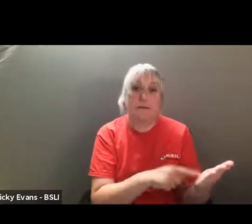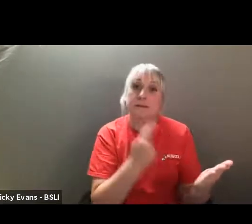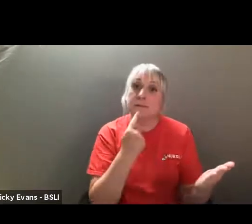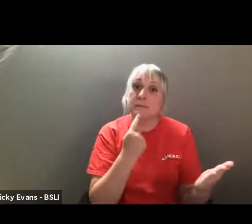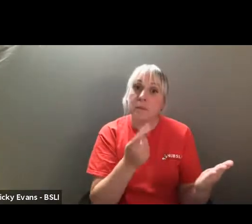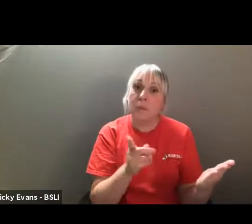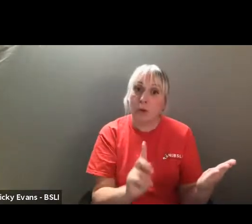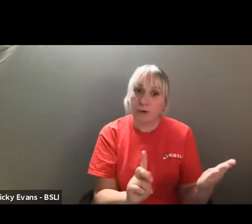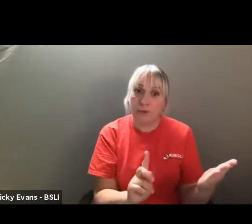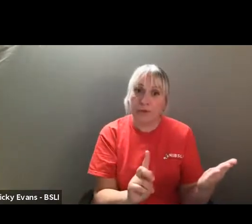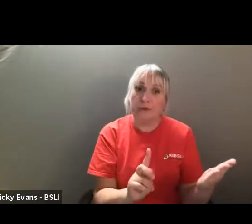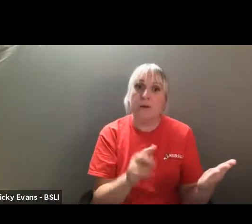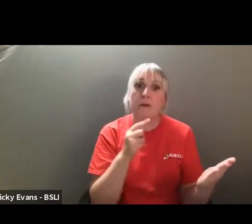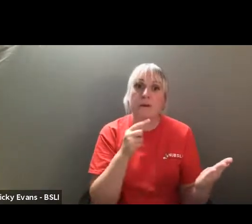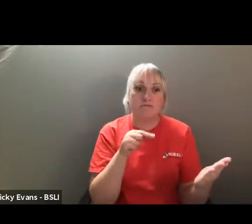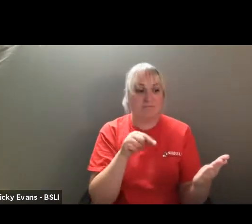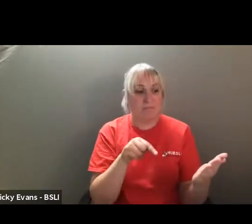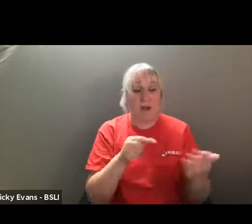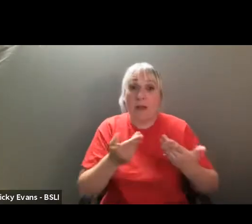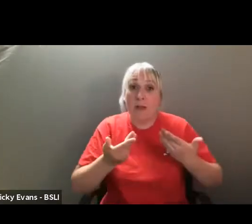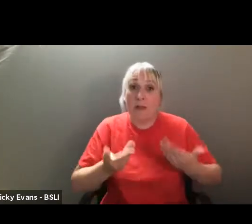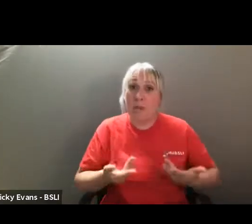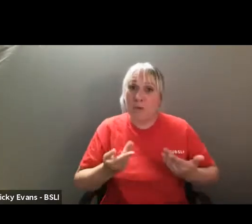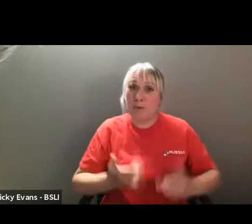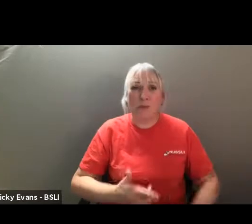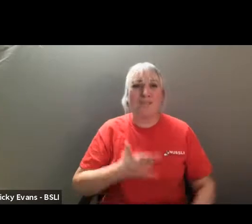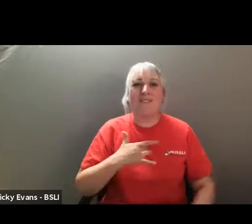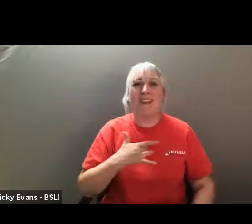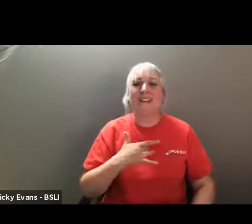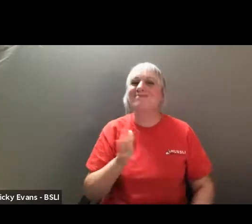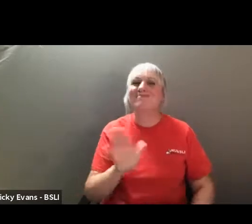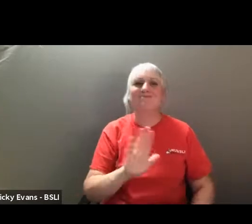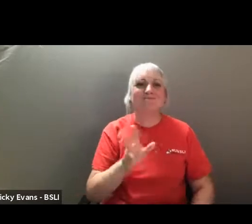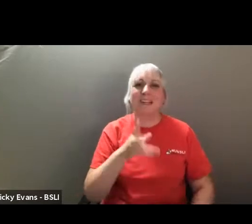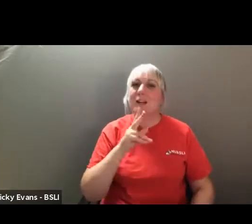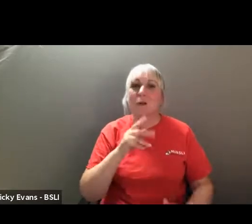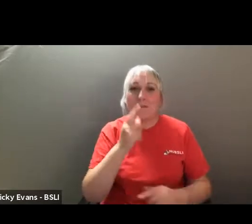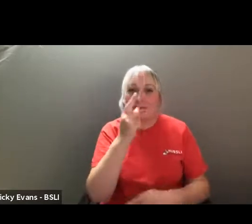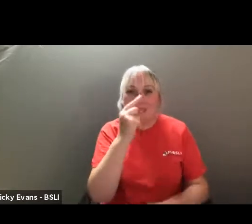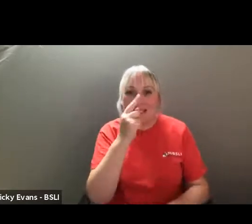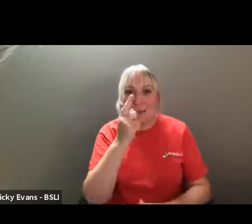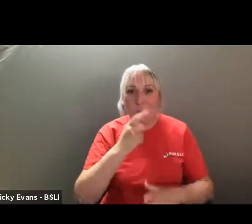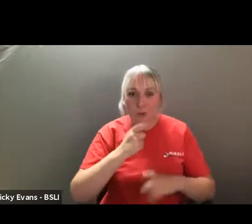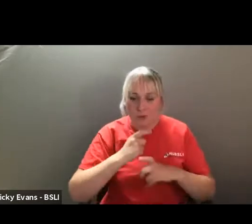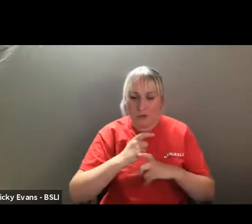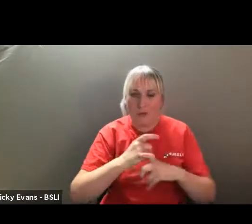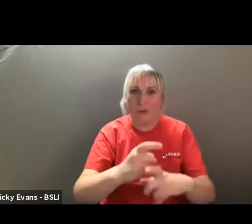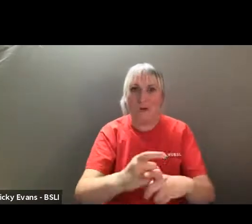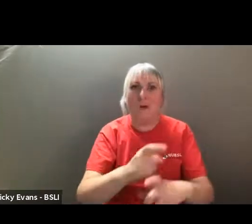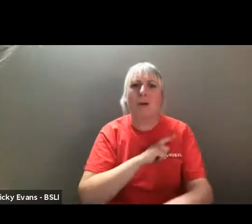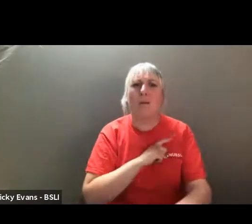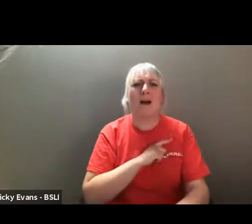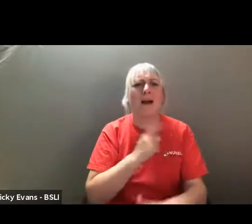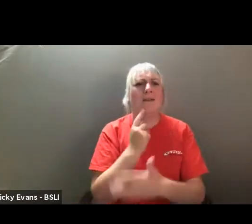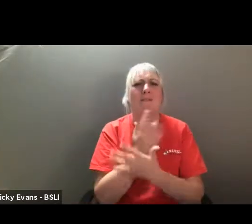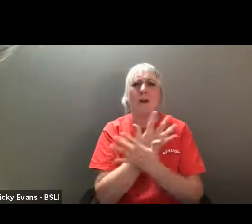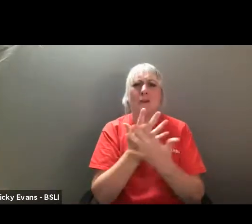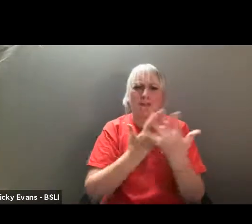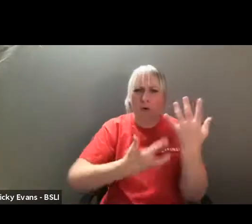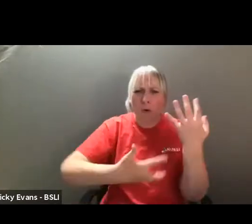authors say at this time it's not currently feasible to progress a pilot due to very complex